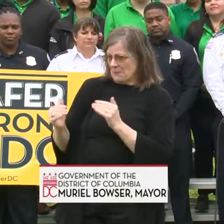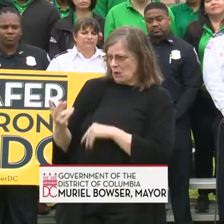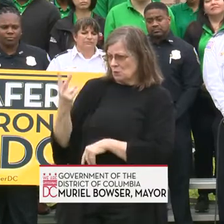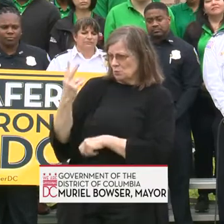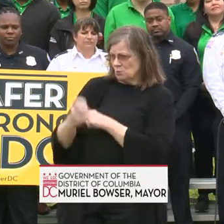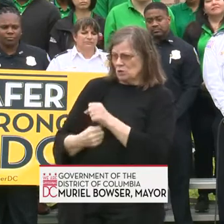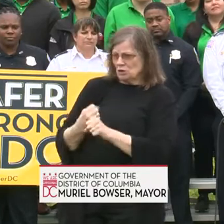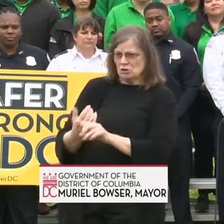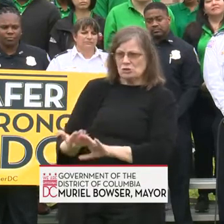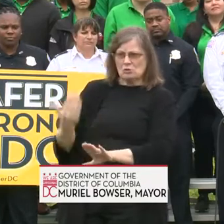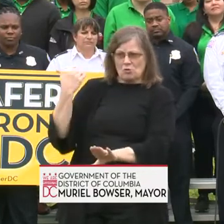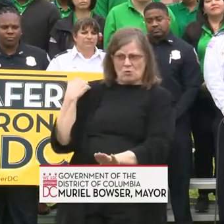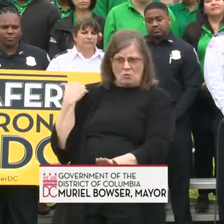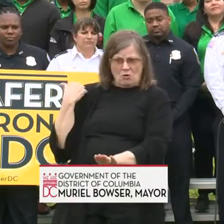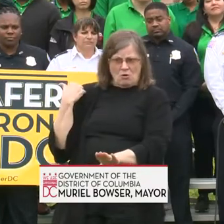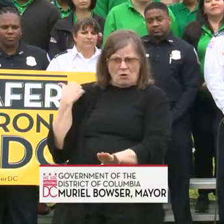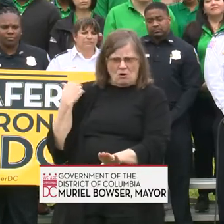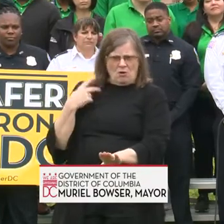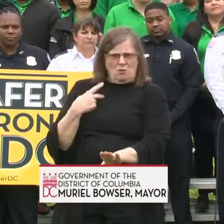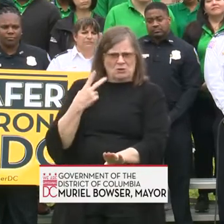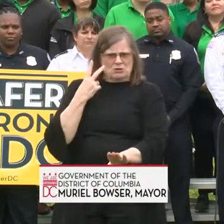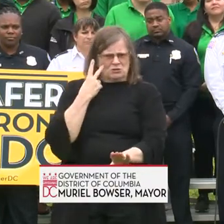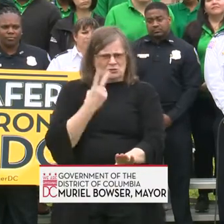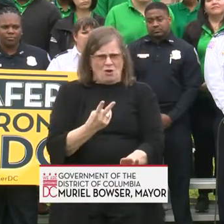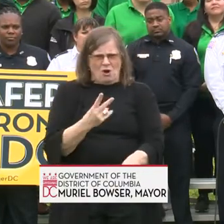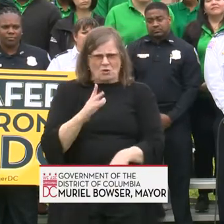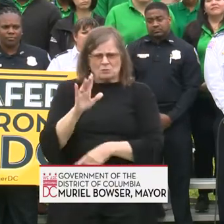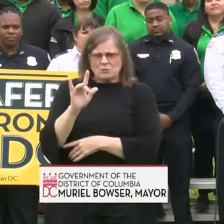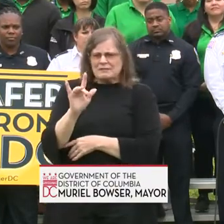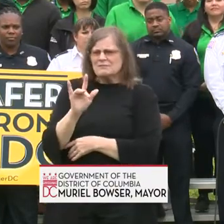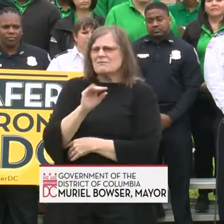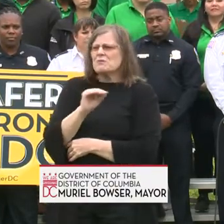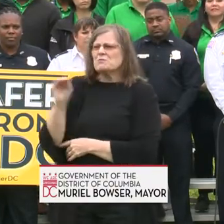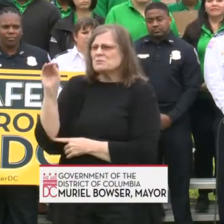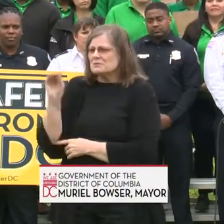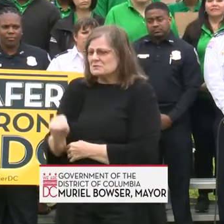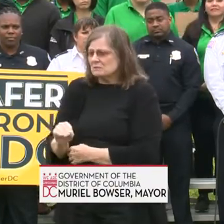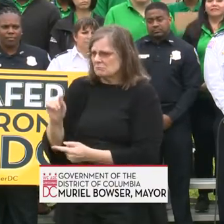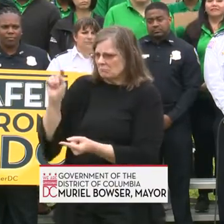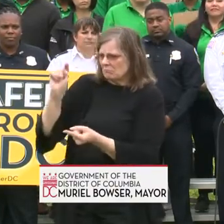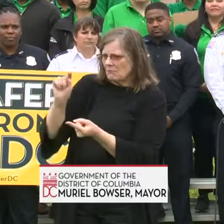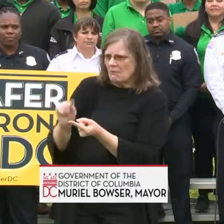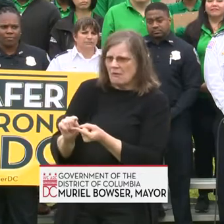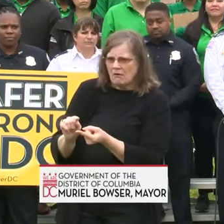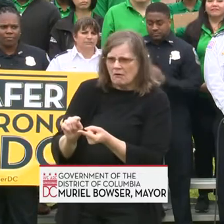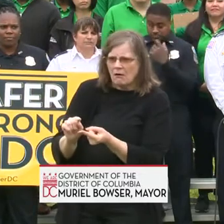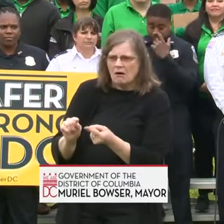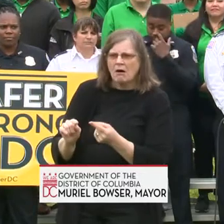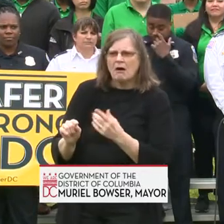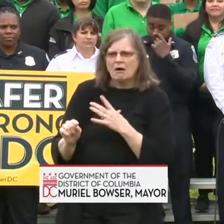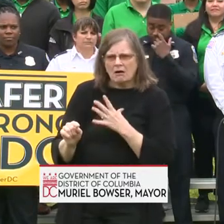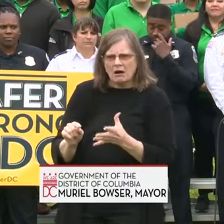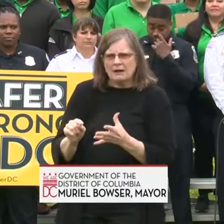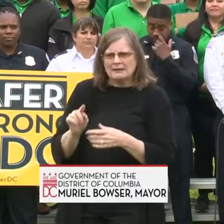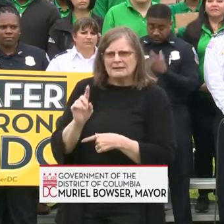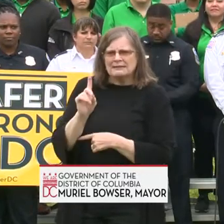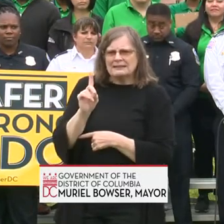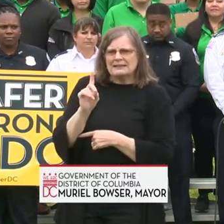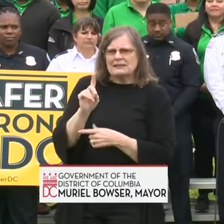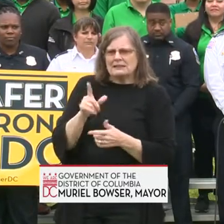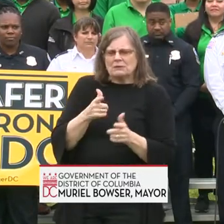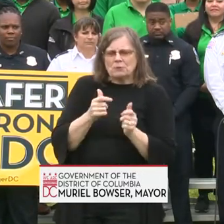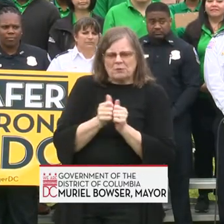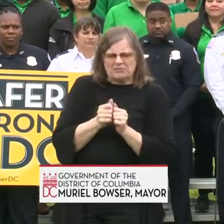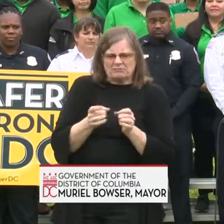target area saw a 25% decrease in assaults with deadly weapons, a